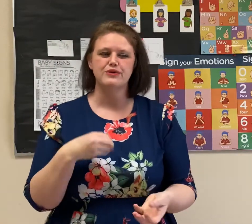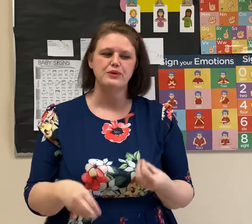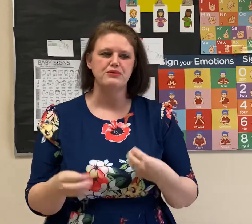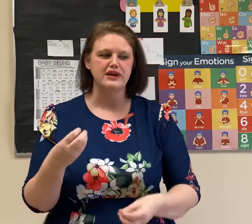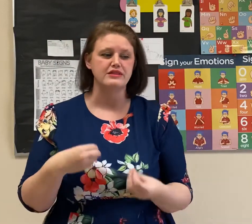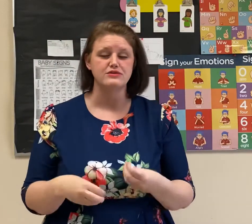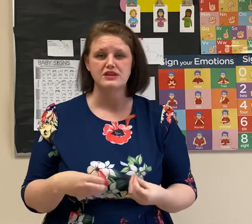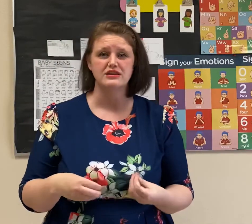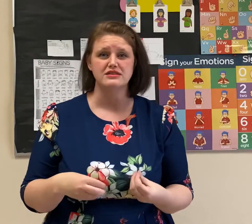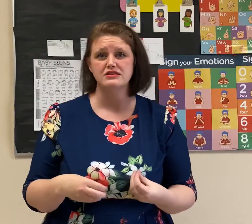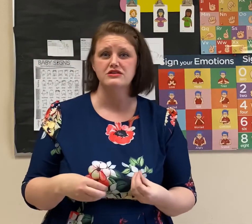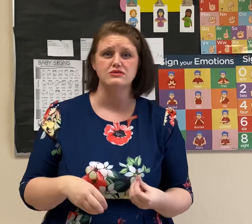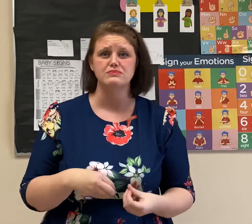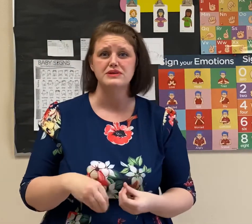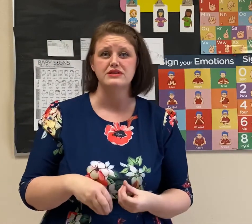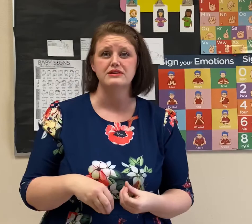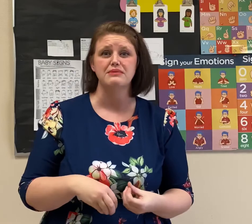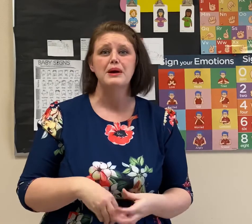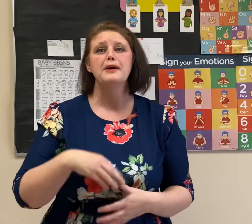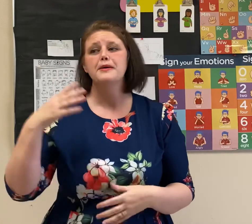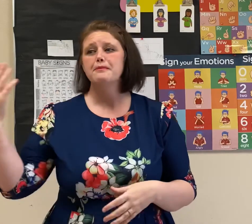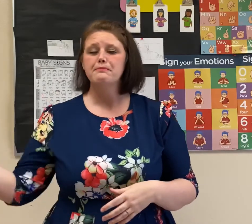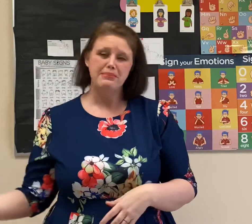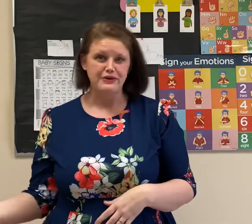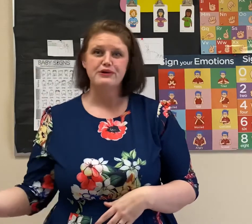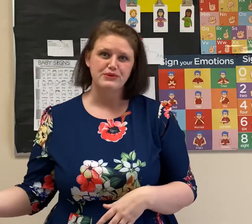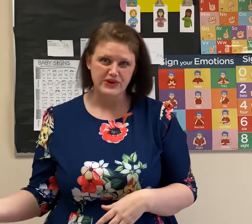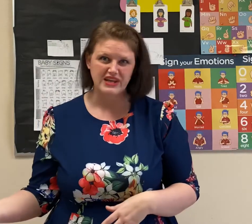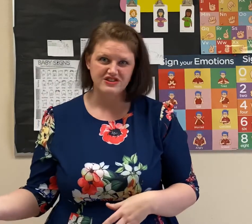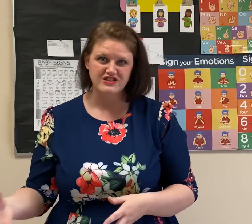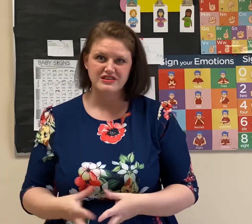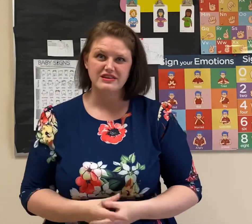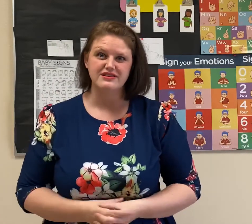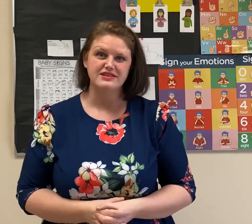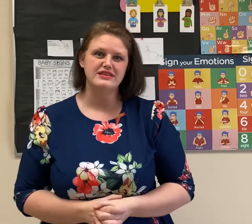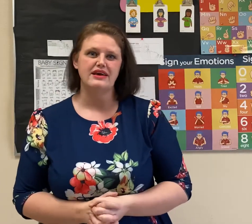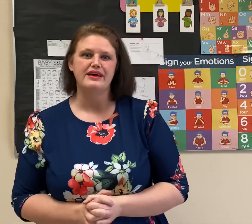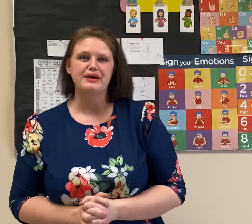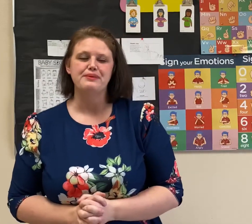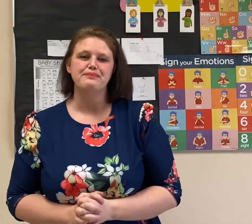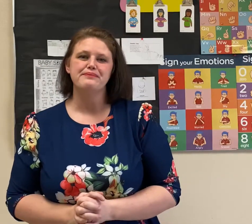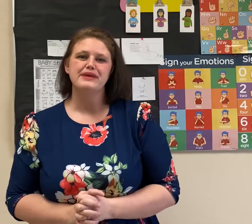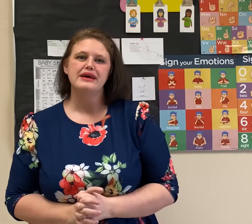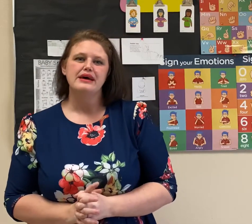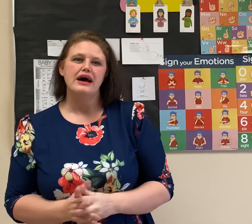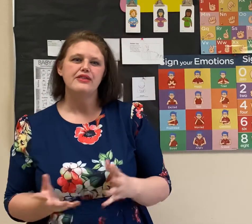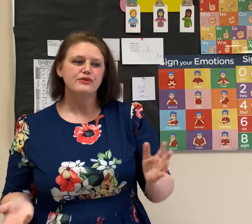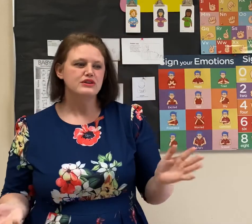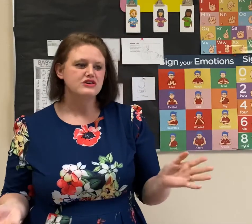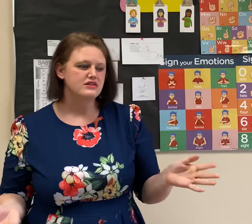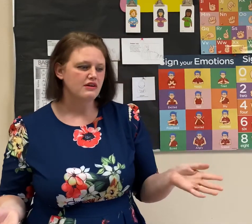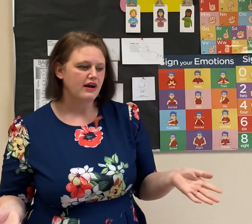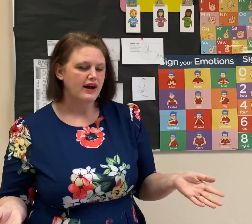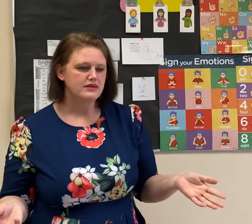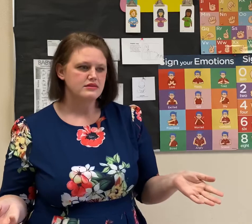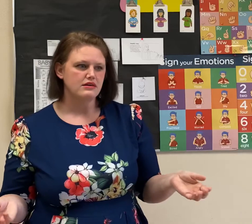incorporating those signs to build them better communication skills. Other questions that are asked